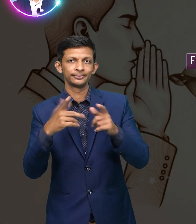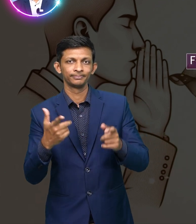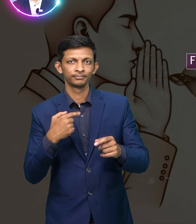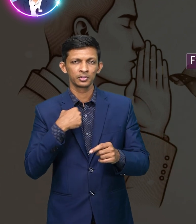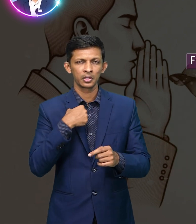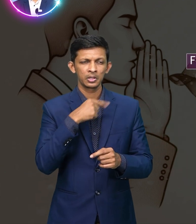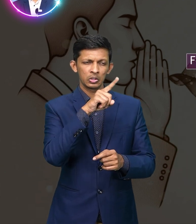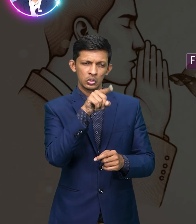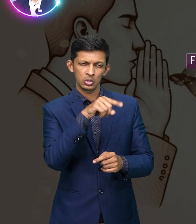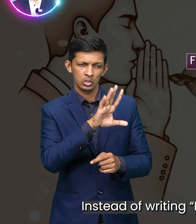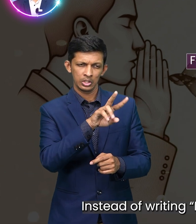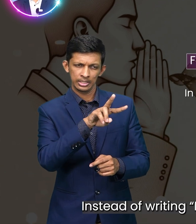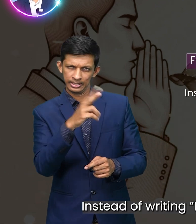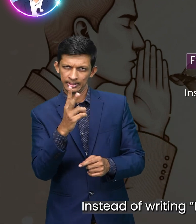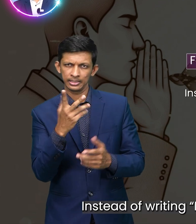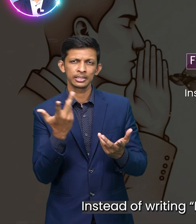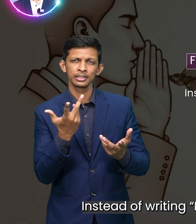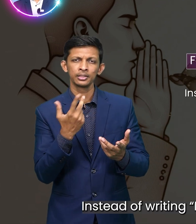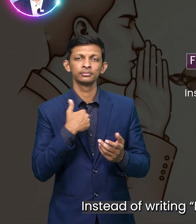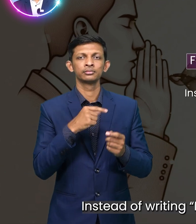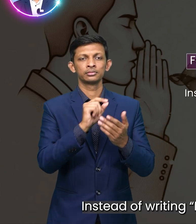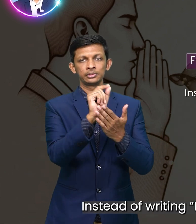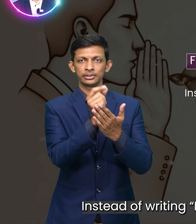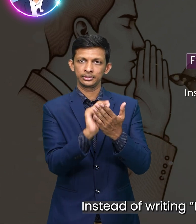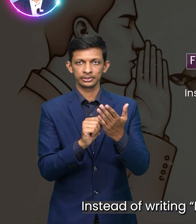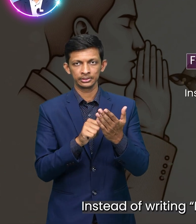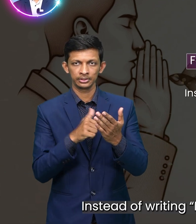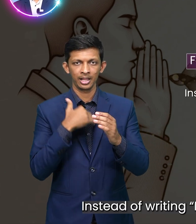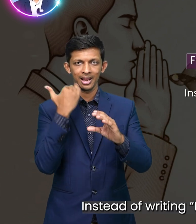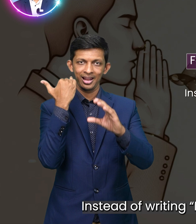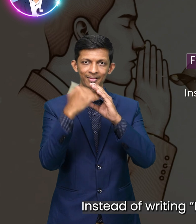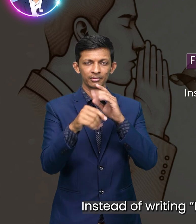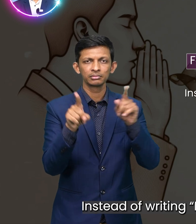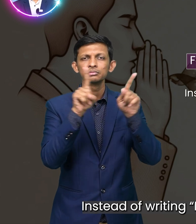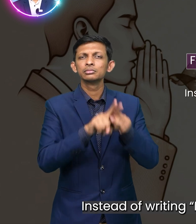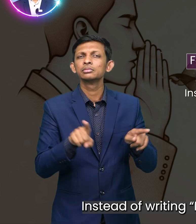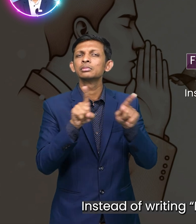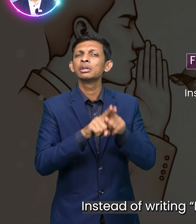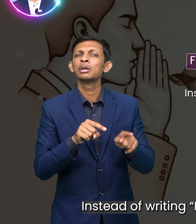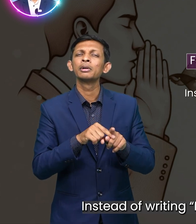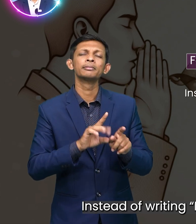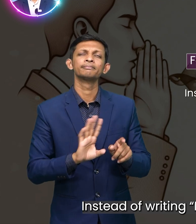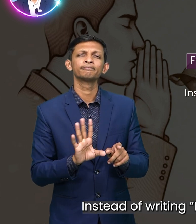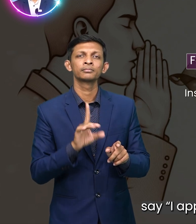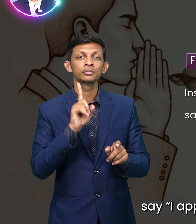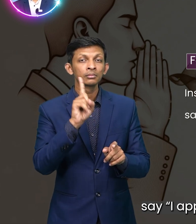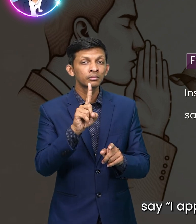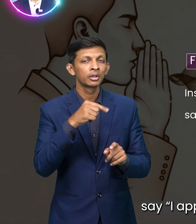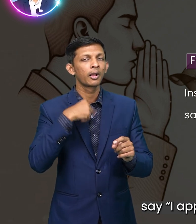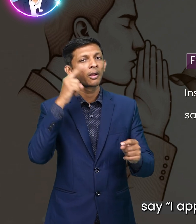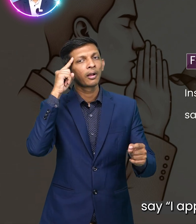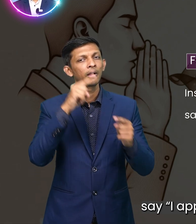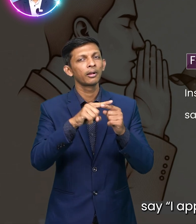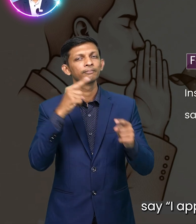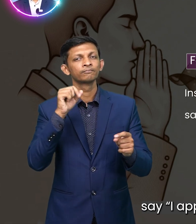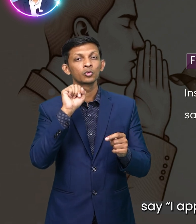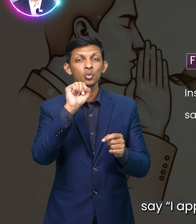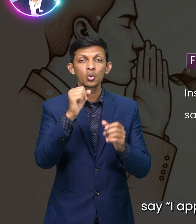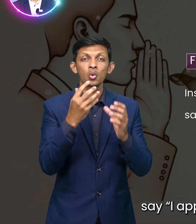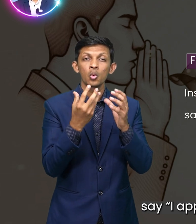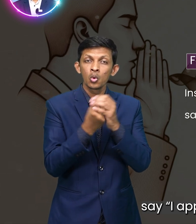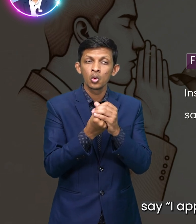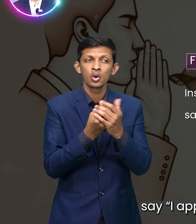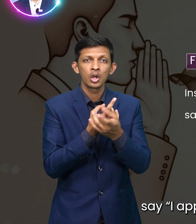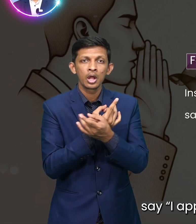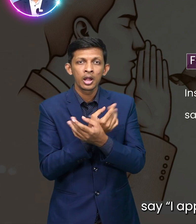Example. Instead of writing, I don't agree with your feedback, say, I appreciate your